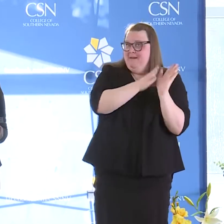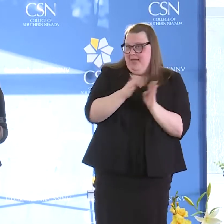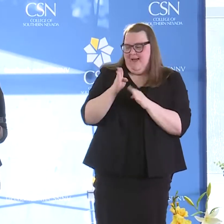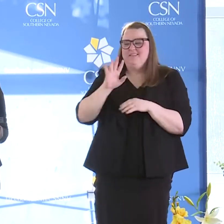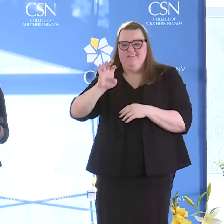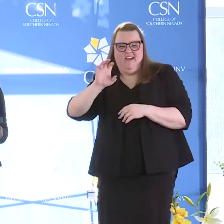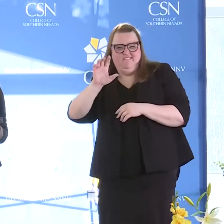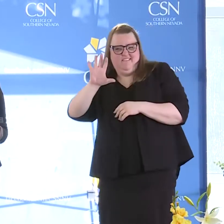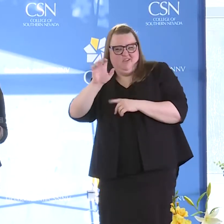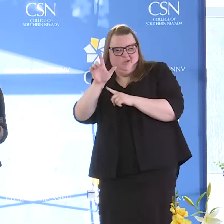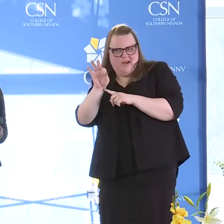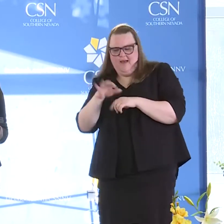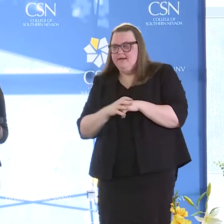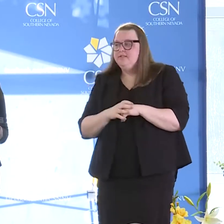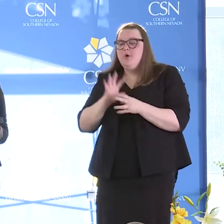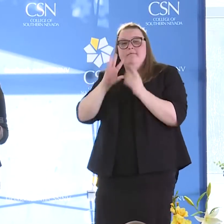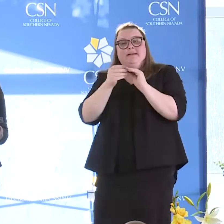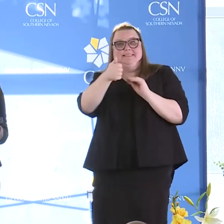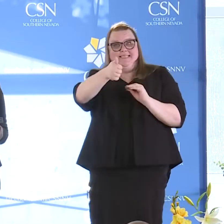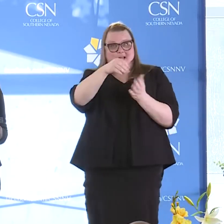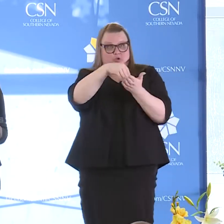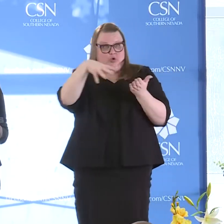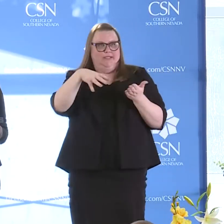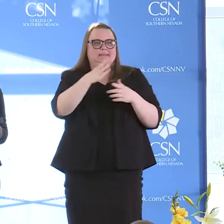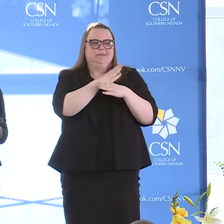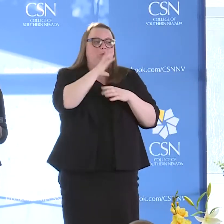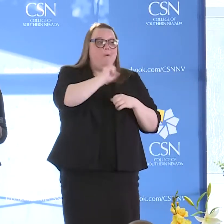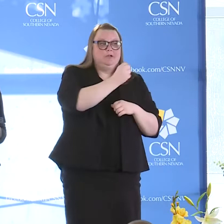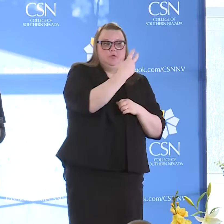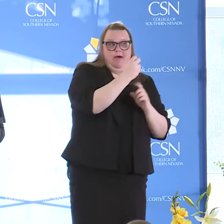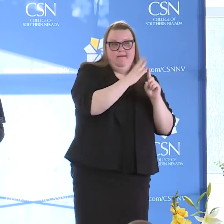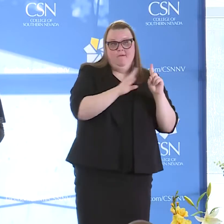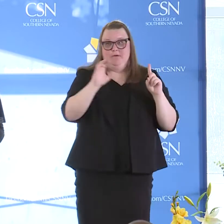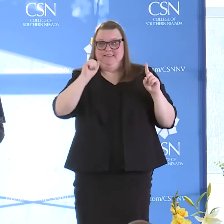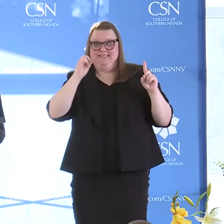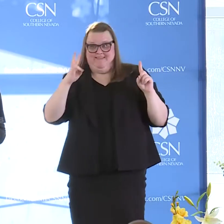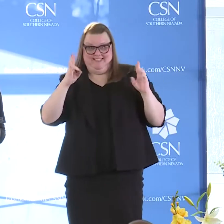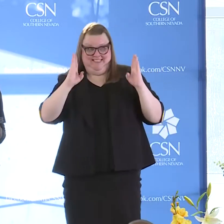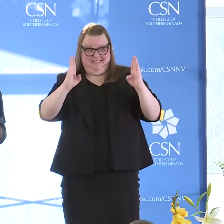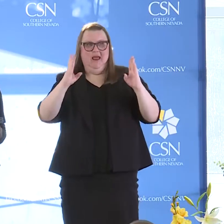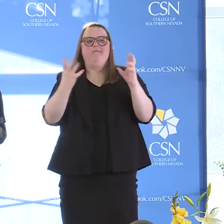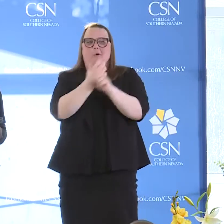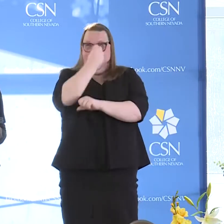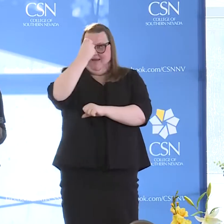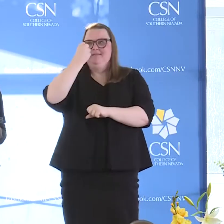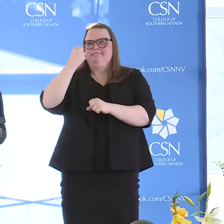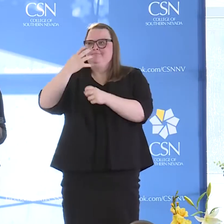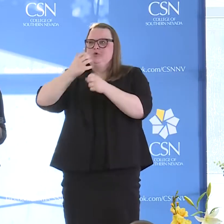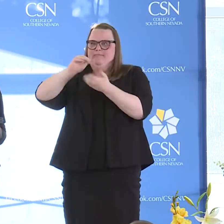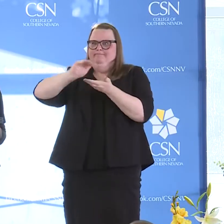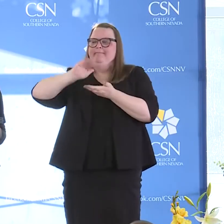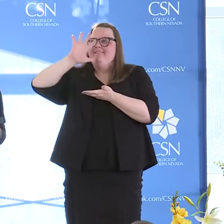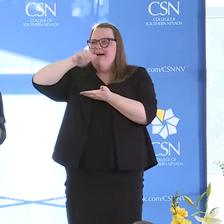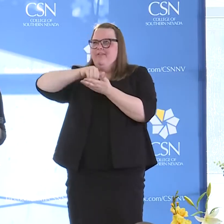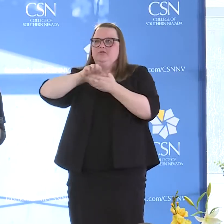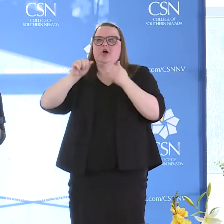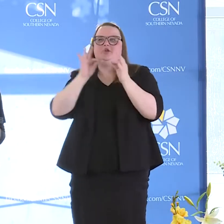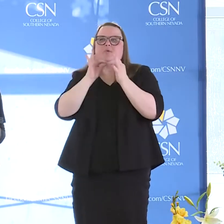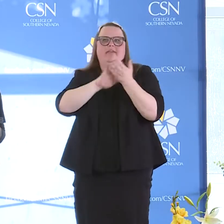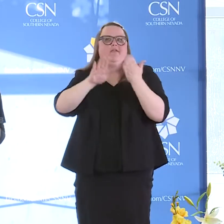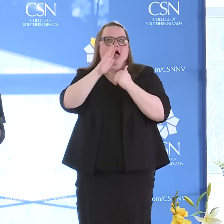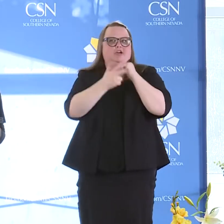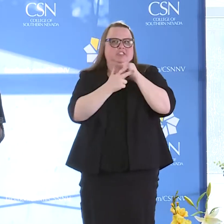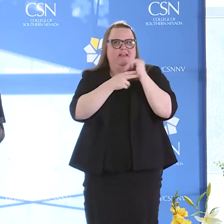overall, 10 lucky students between the ages of 12 and 17 have won the drawing to get $5,000 in college savings